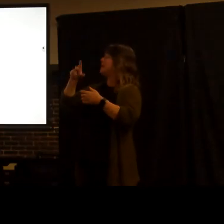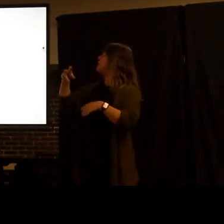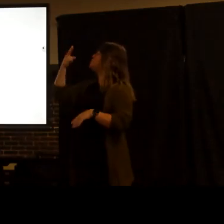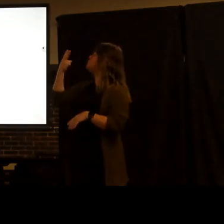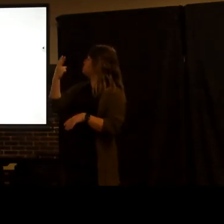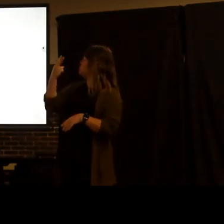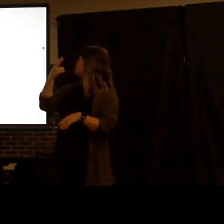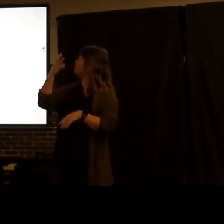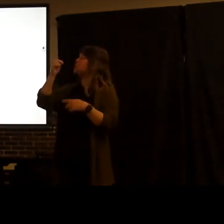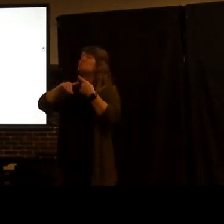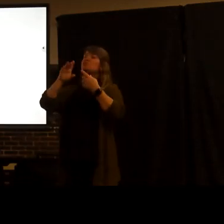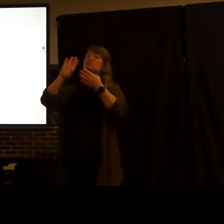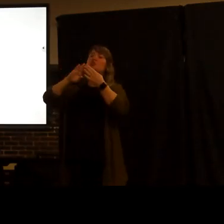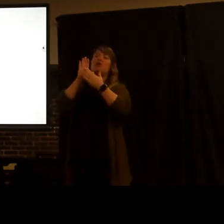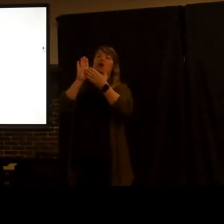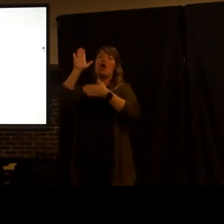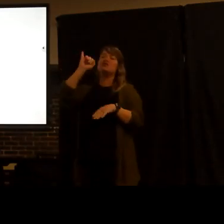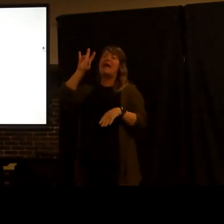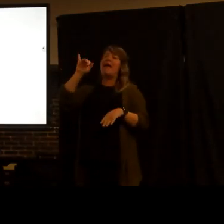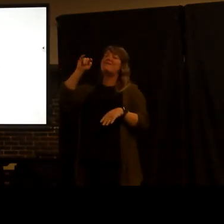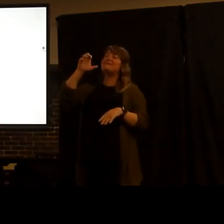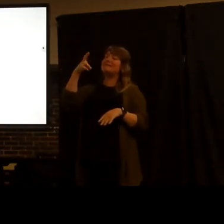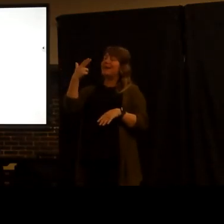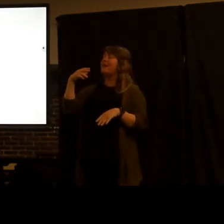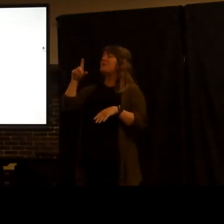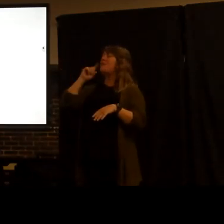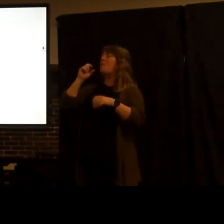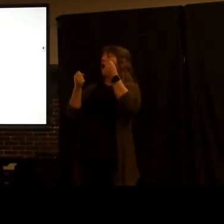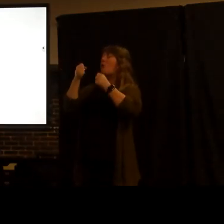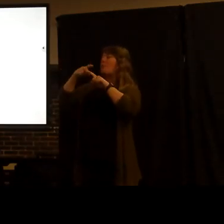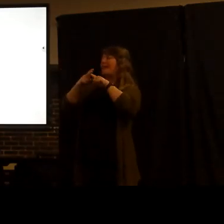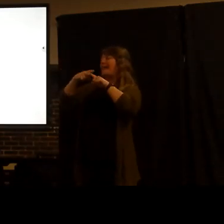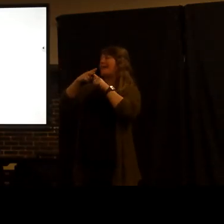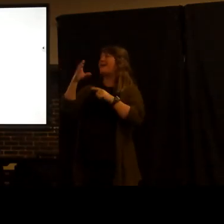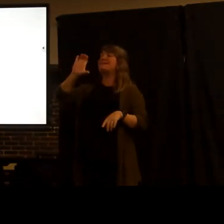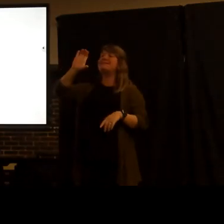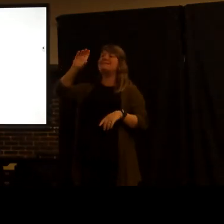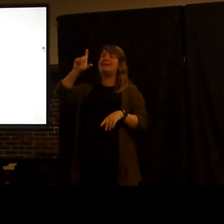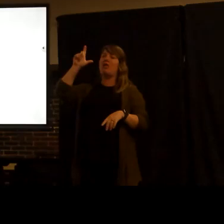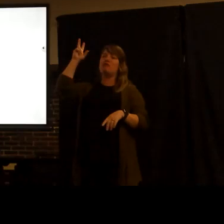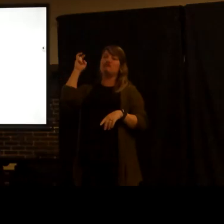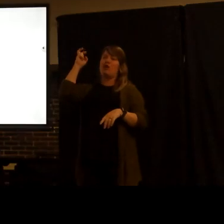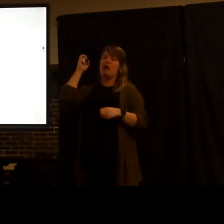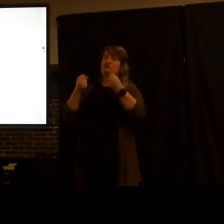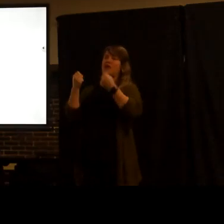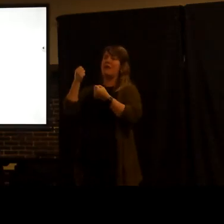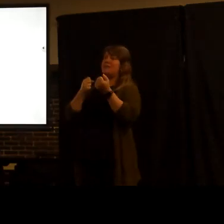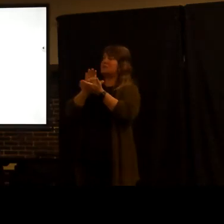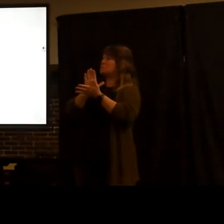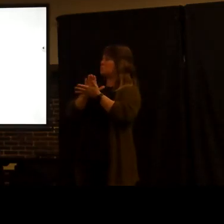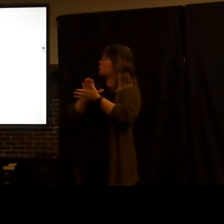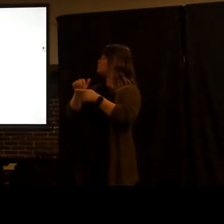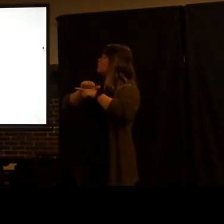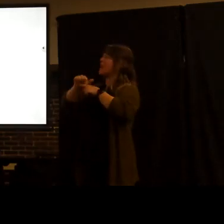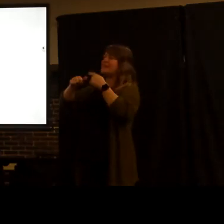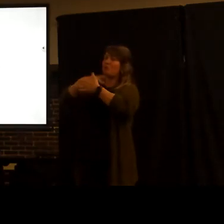So 8 went to universities, 2 went to a community college at Ivy Tech, auto mechanic,